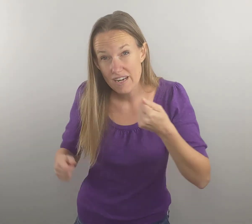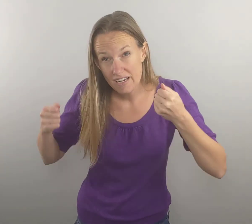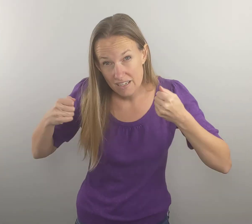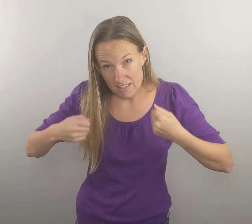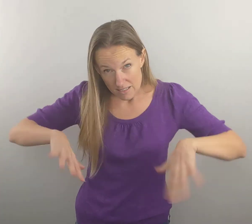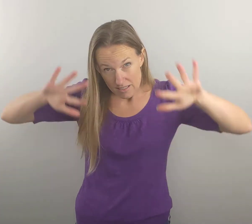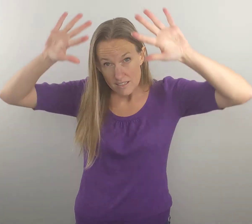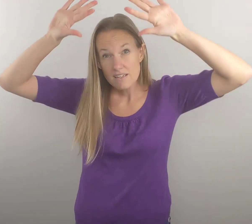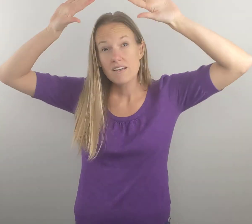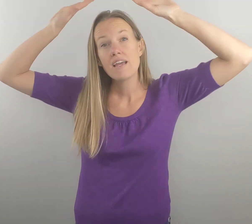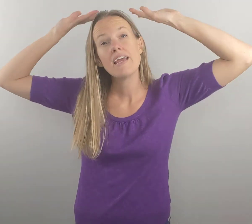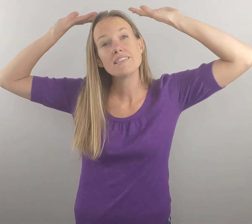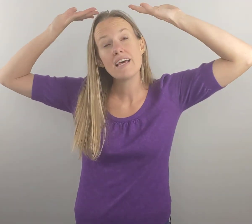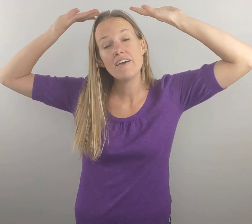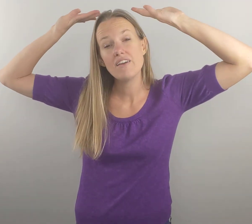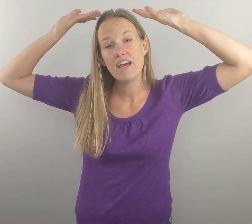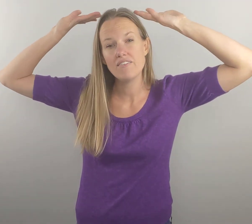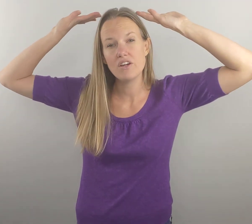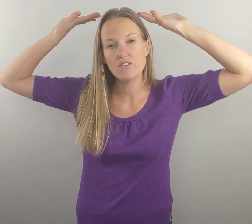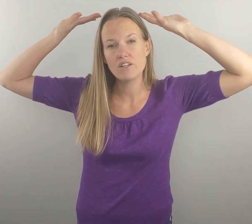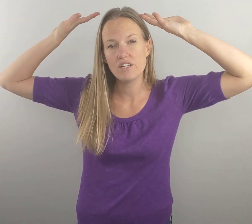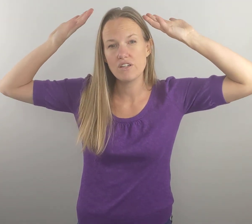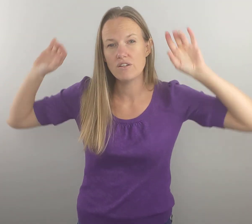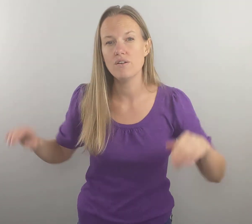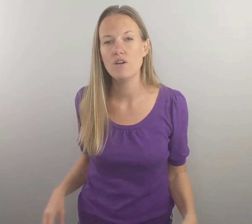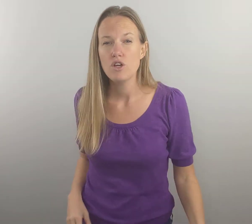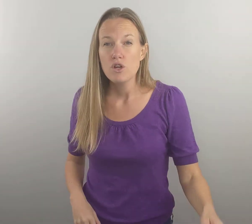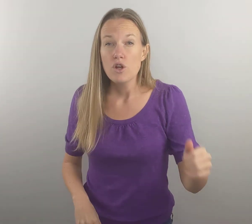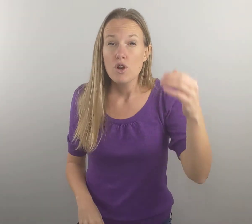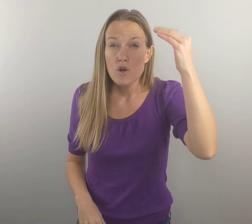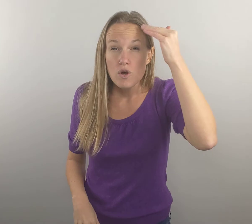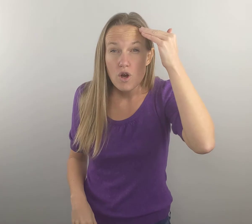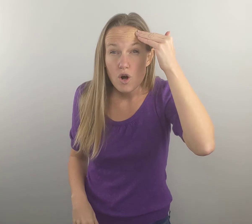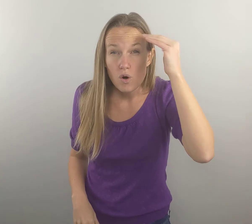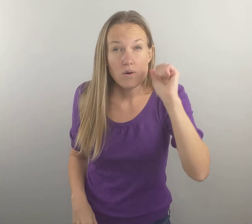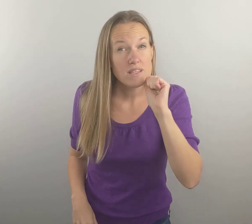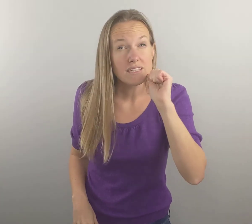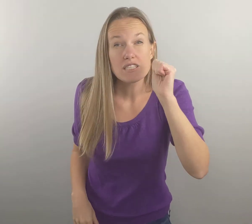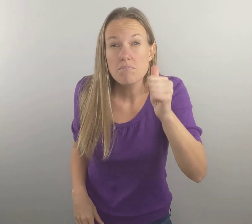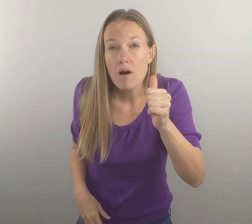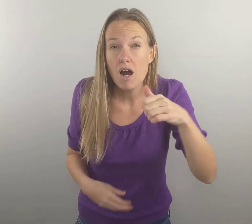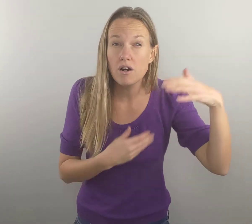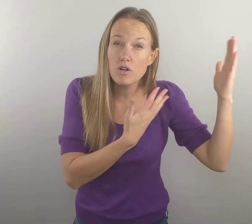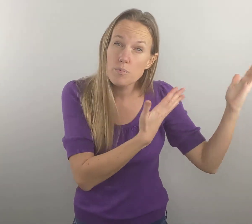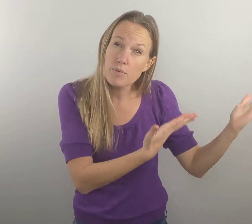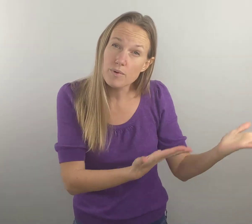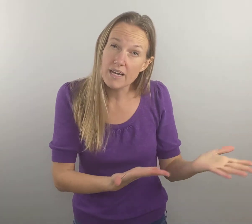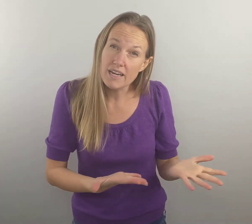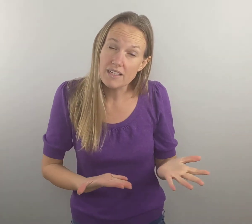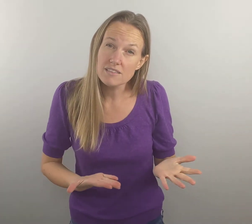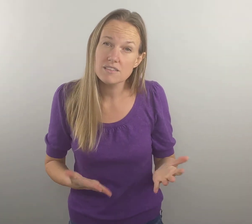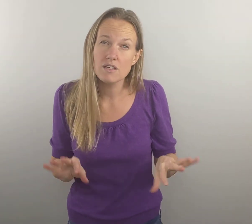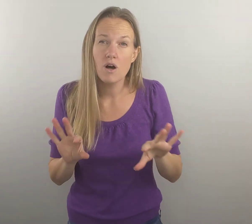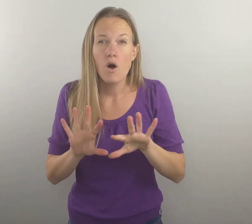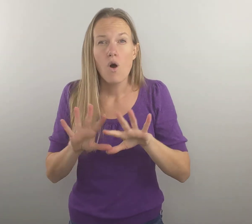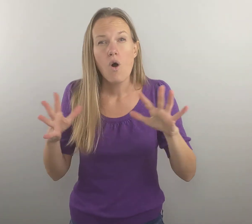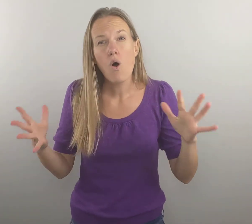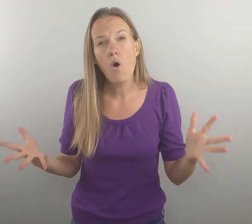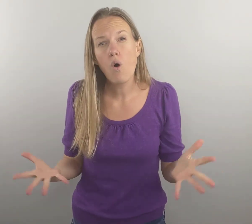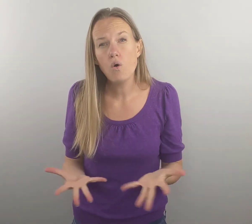suffering hangs heavy over you, know that tomorrow brings